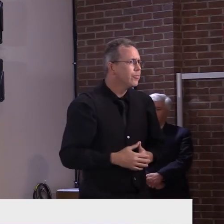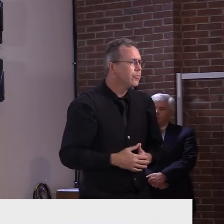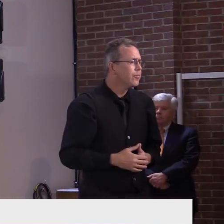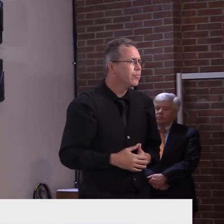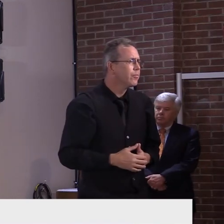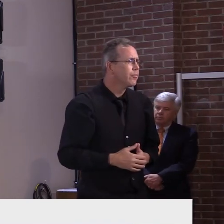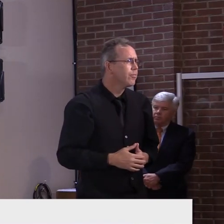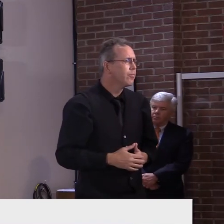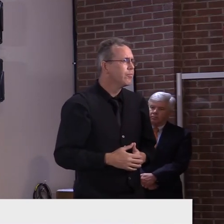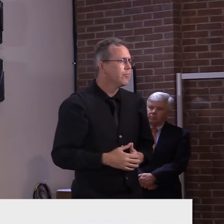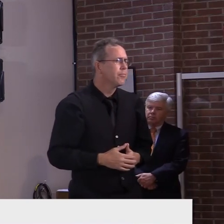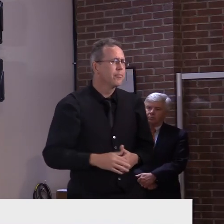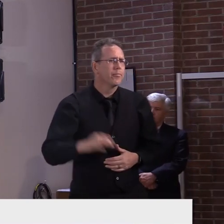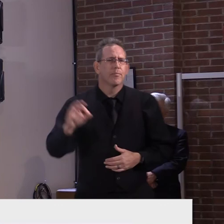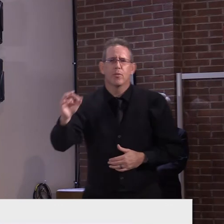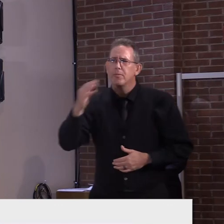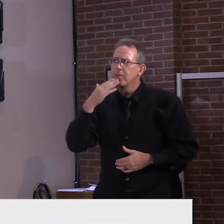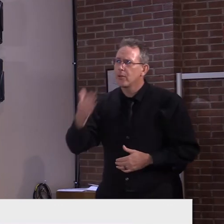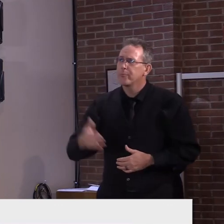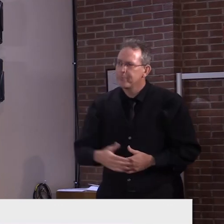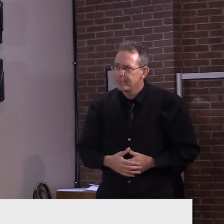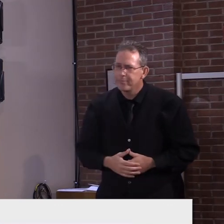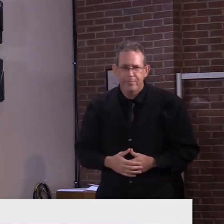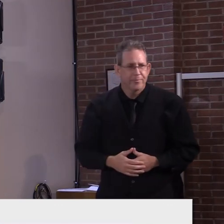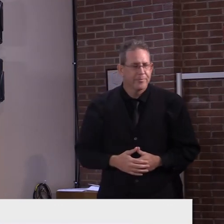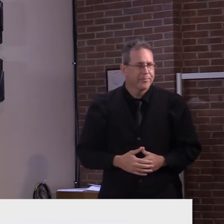Okay, thank you very much.